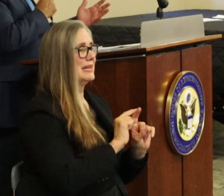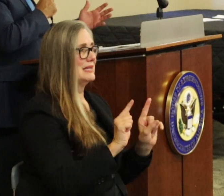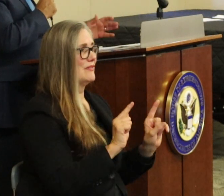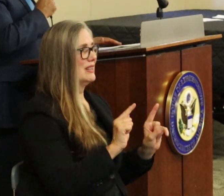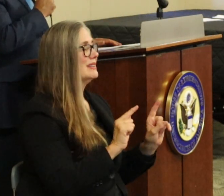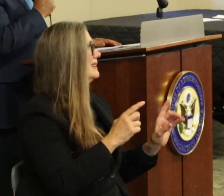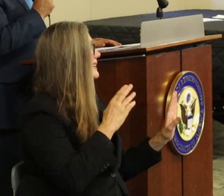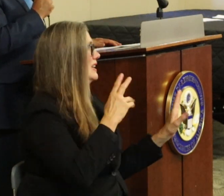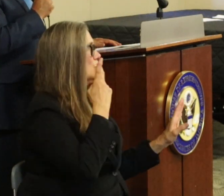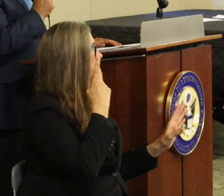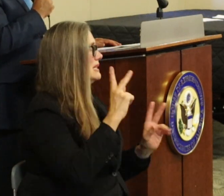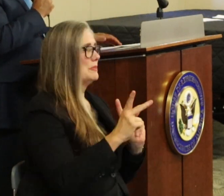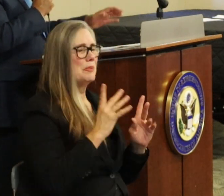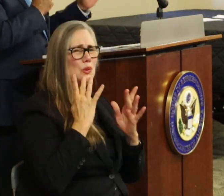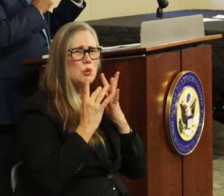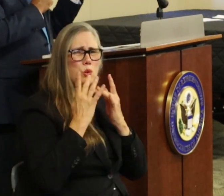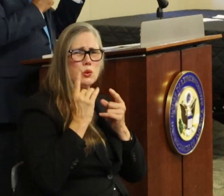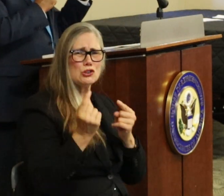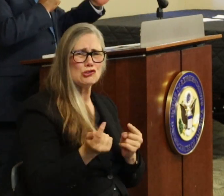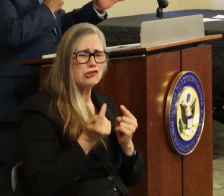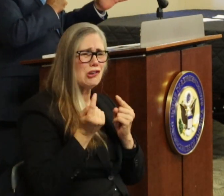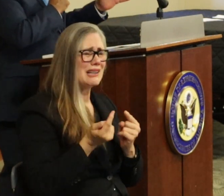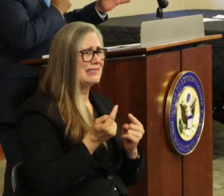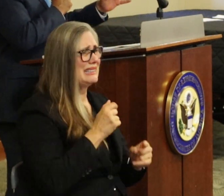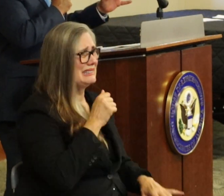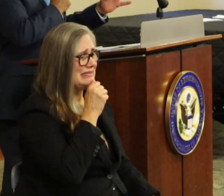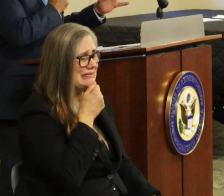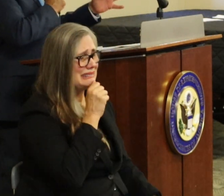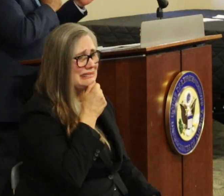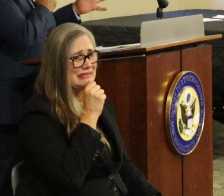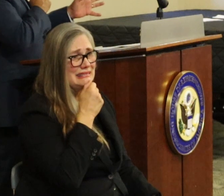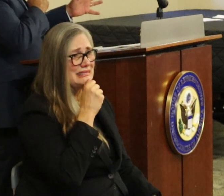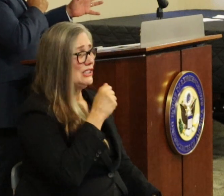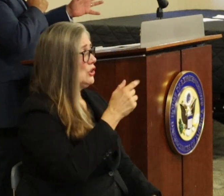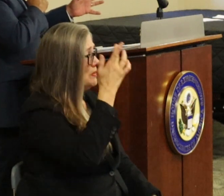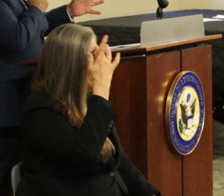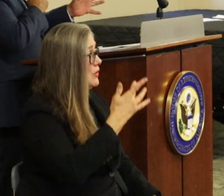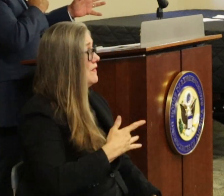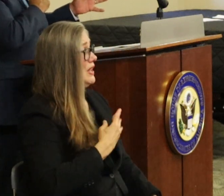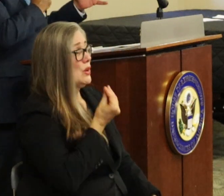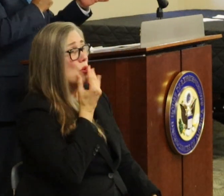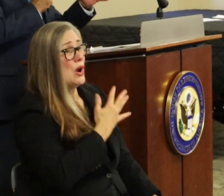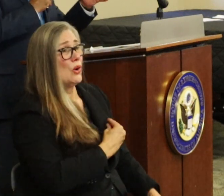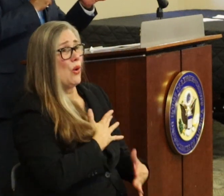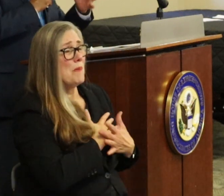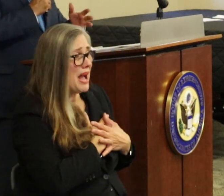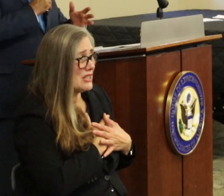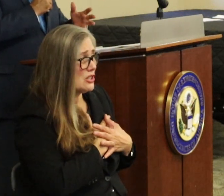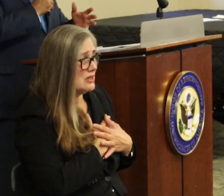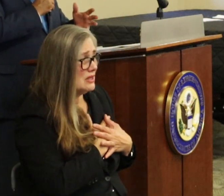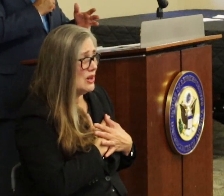know, you see so many people struggling, and whether you look at it from the standpoint of compassion or from the standpoint